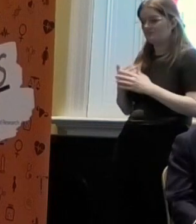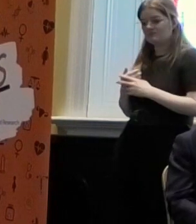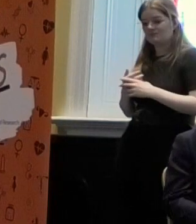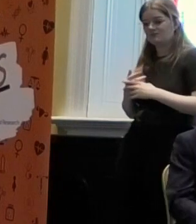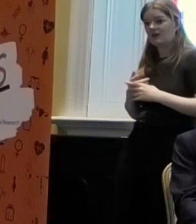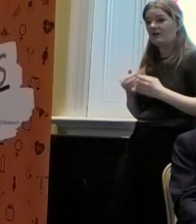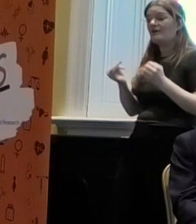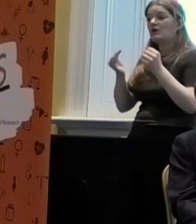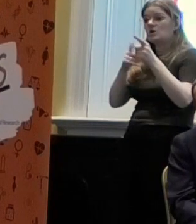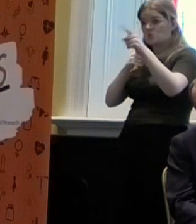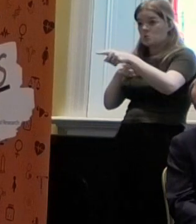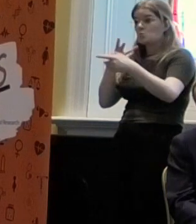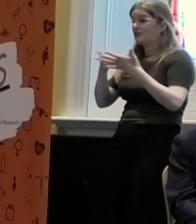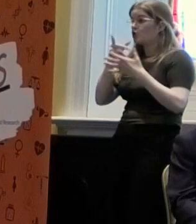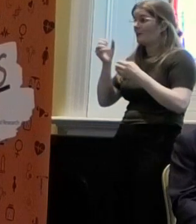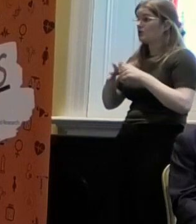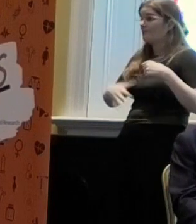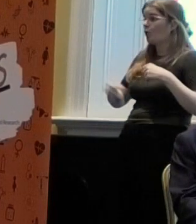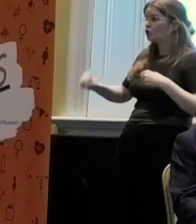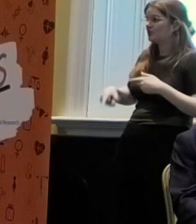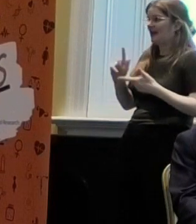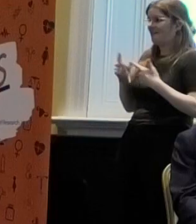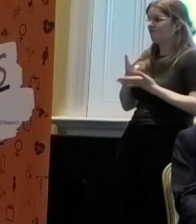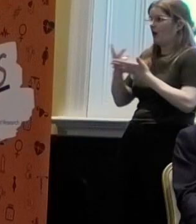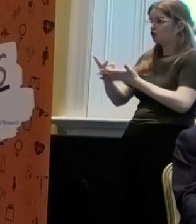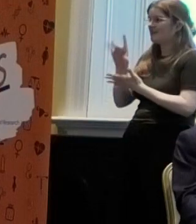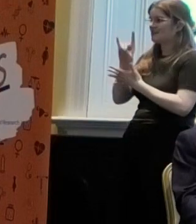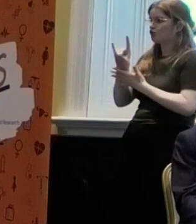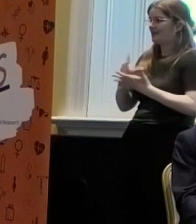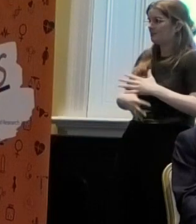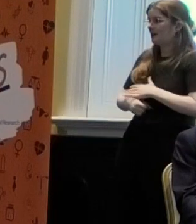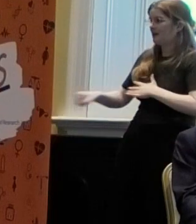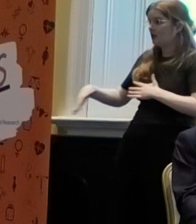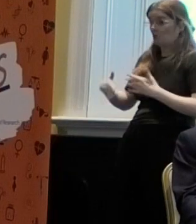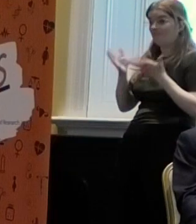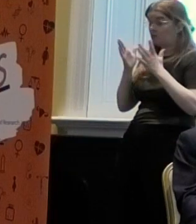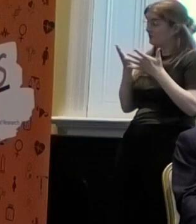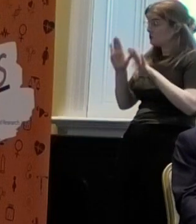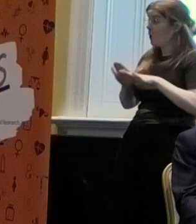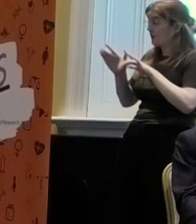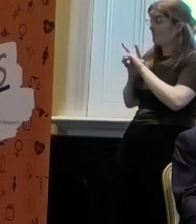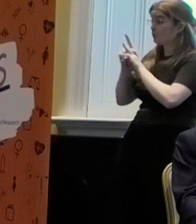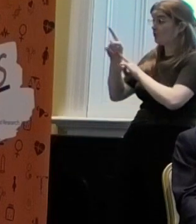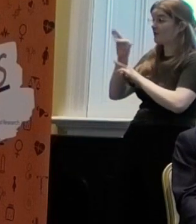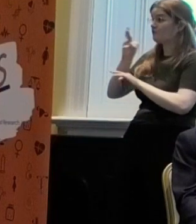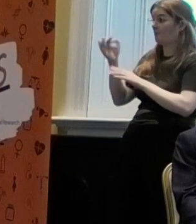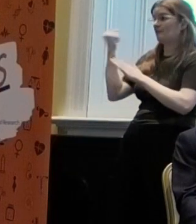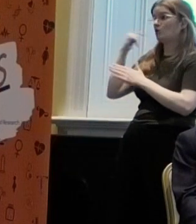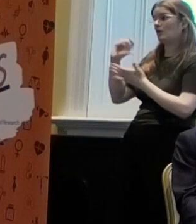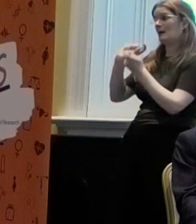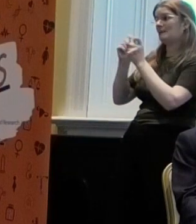on sterilization, abortion care, we have greatly improved since the amendment